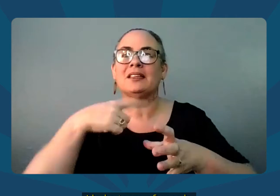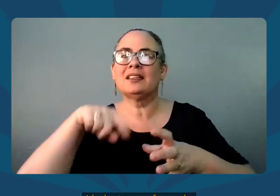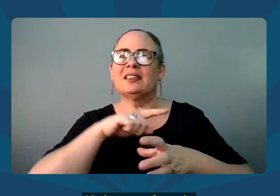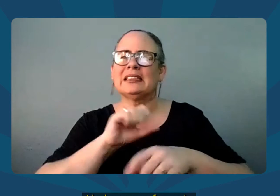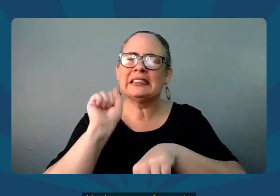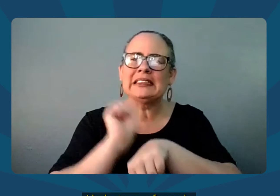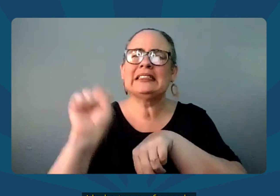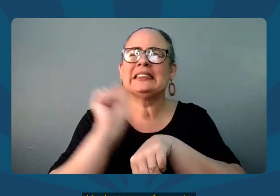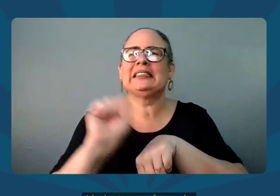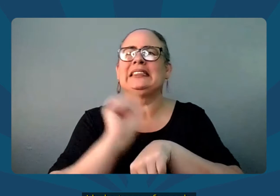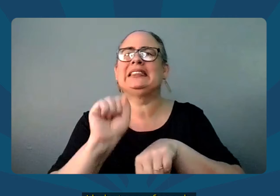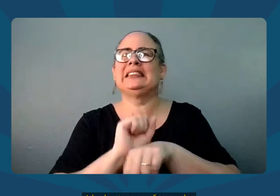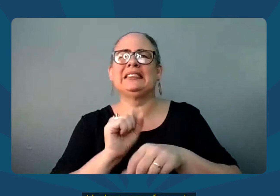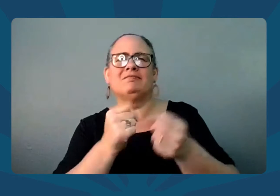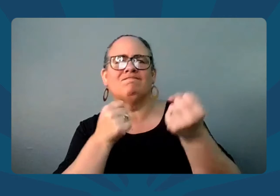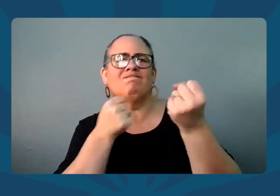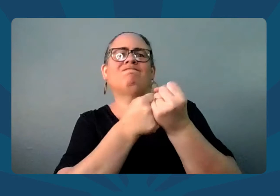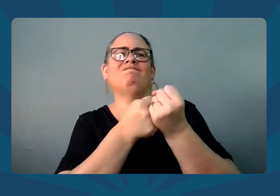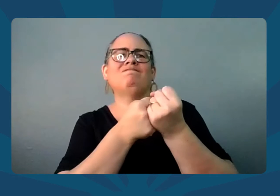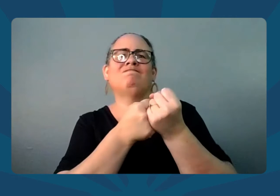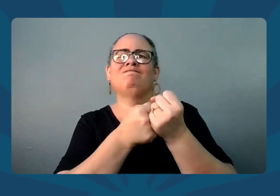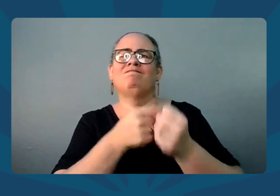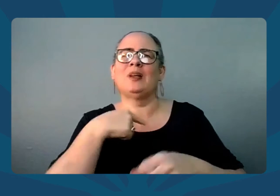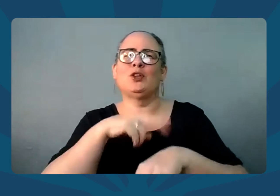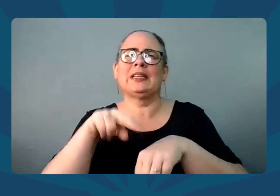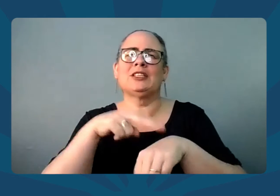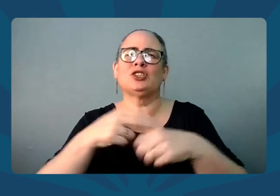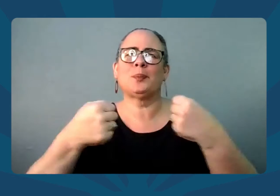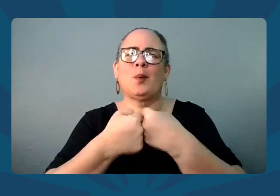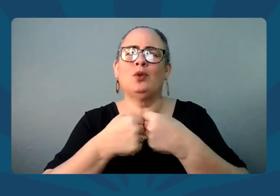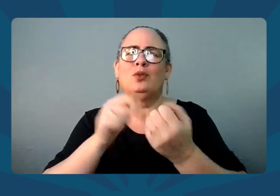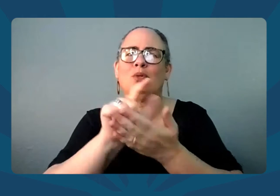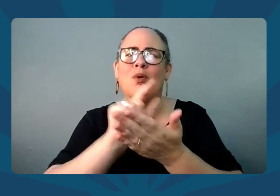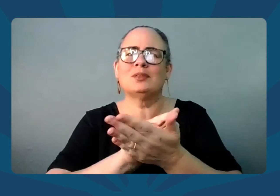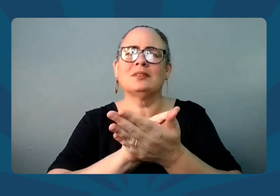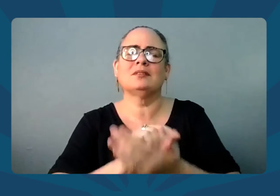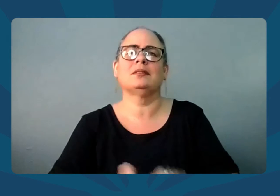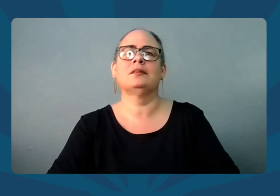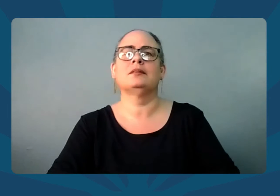I led a team of people who worked every day to enforce our nation's border laws.